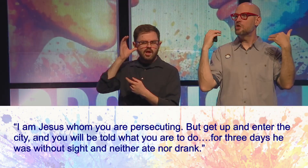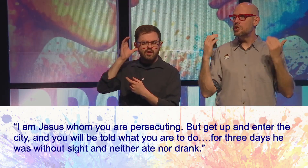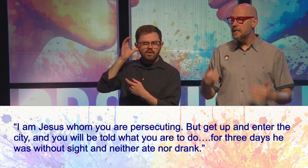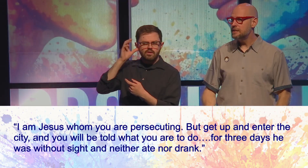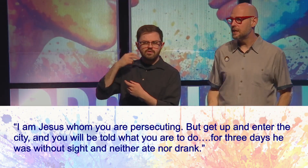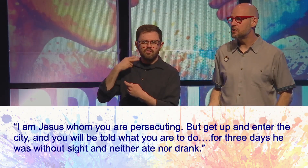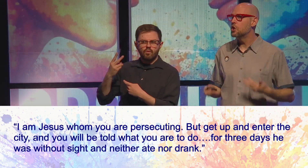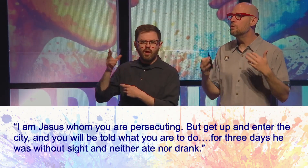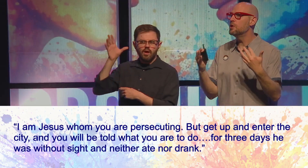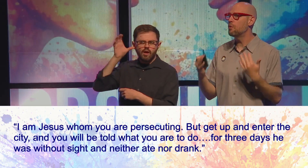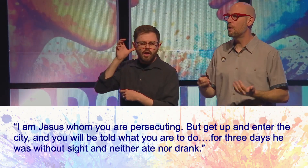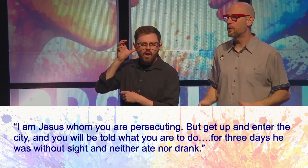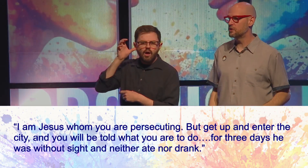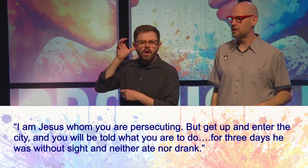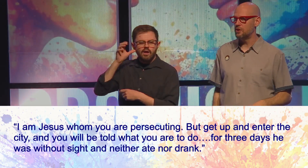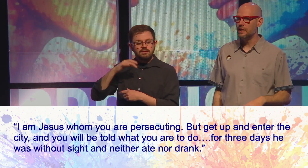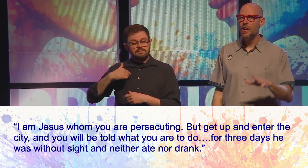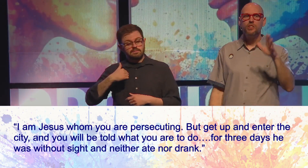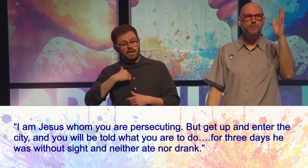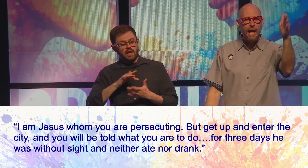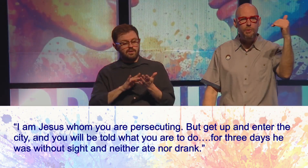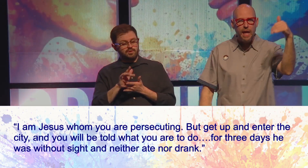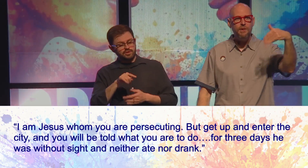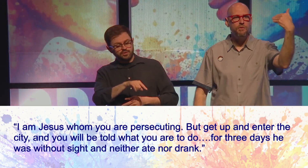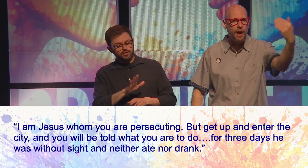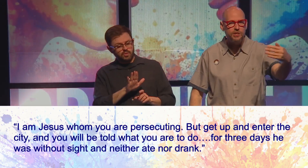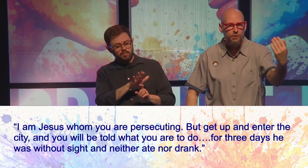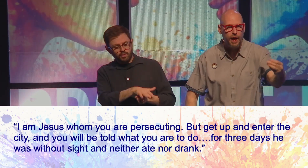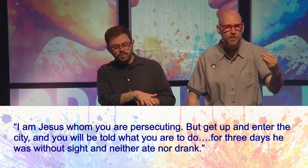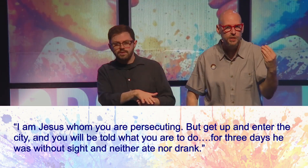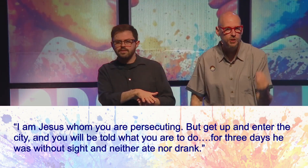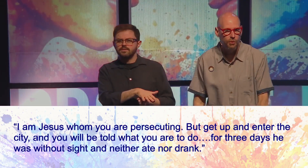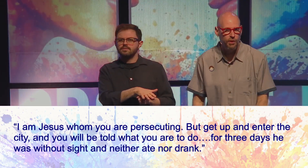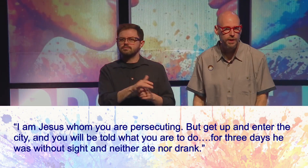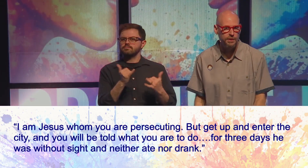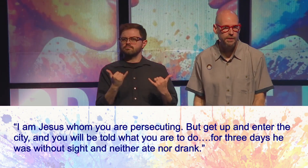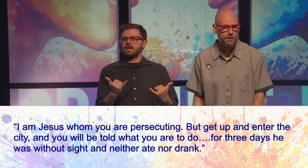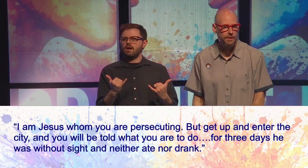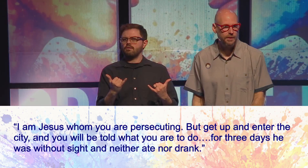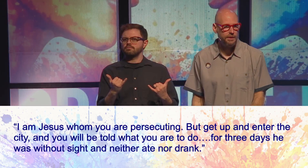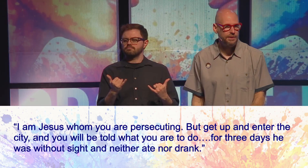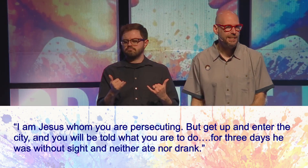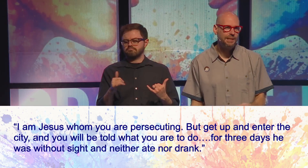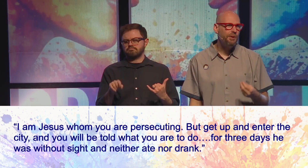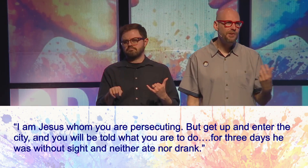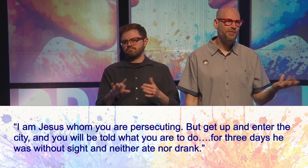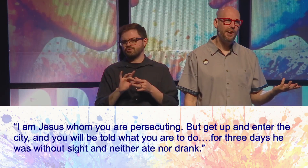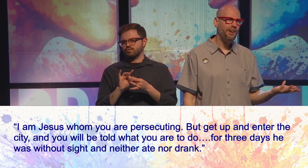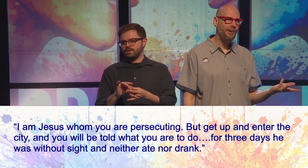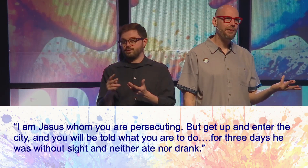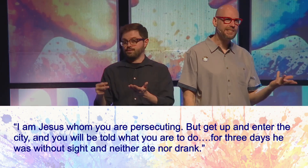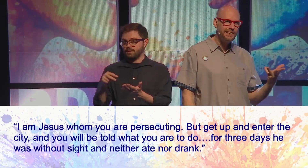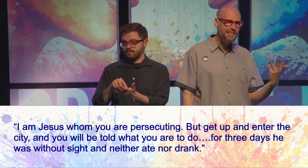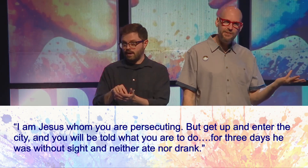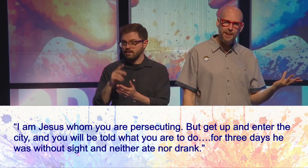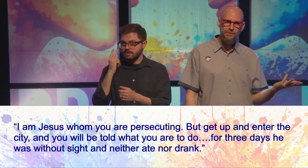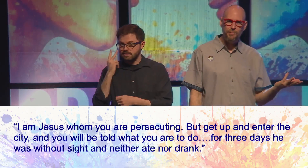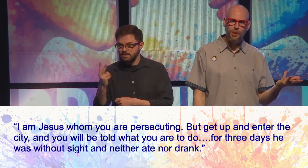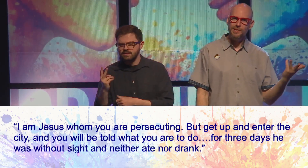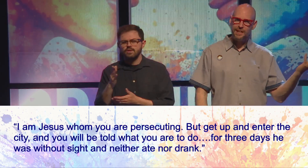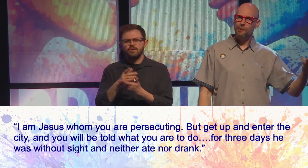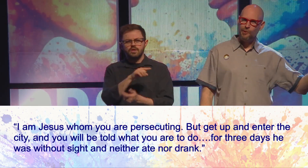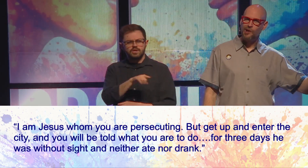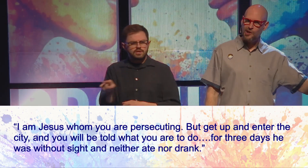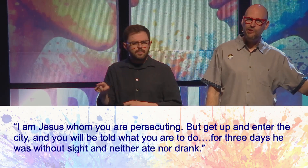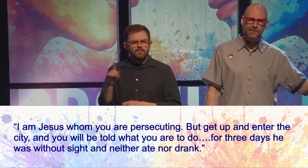am Jesus whom you are persecuting. So now we have a resurrection story. See, some of you thought, oh, I was going to deviate from